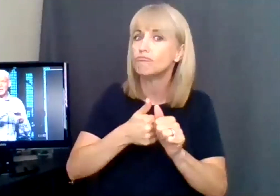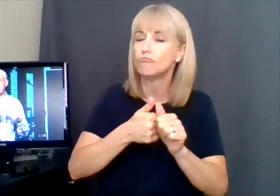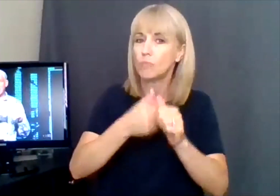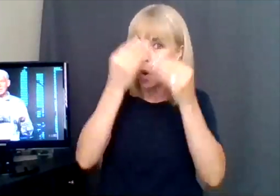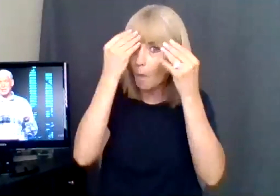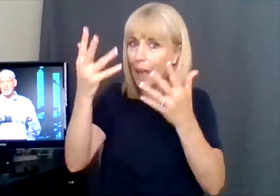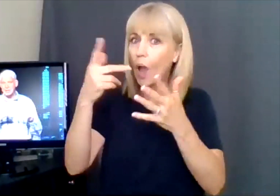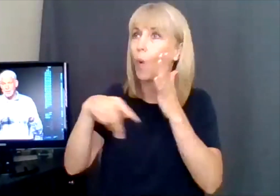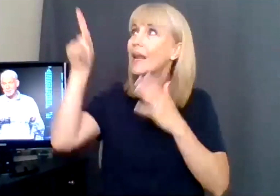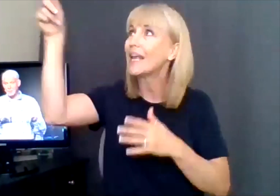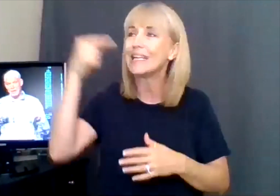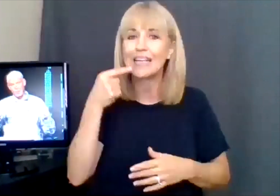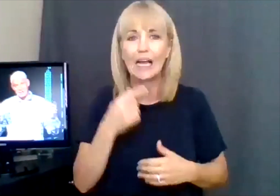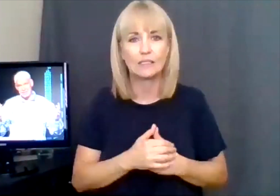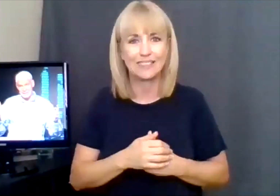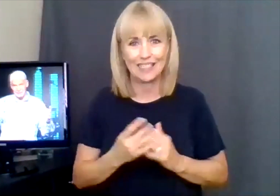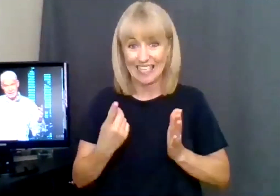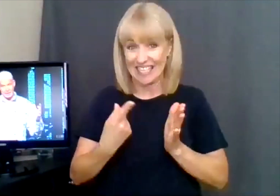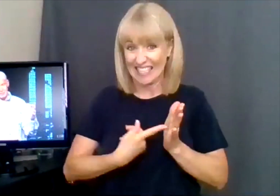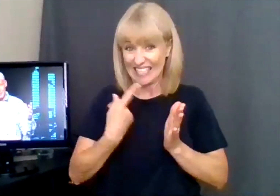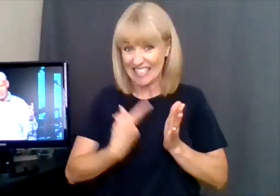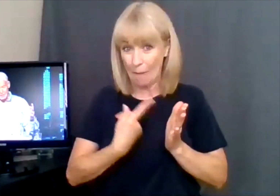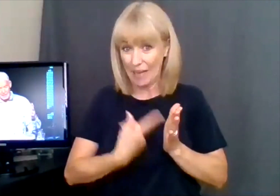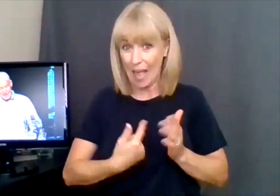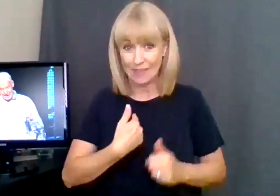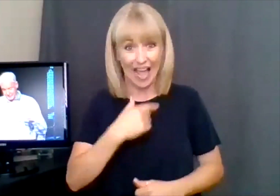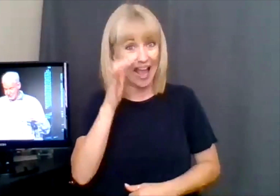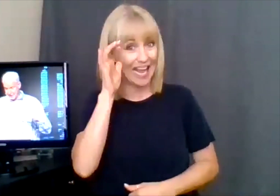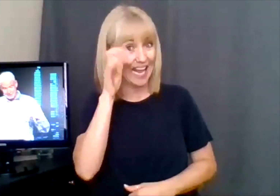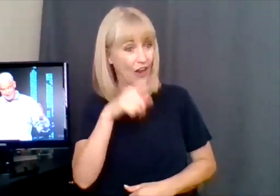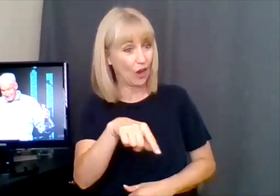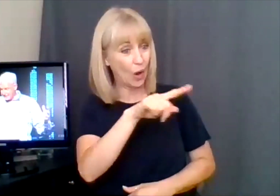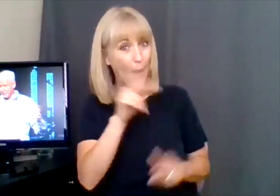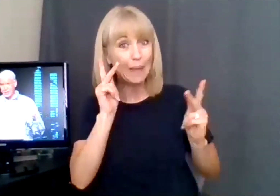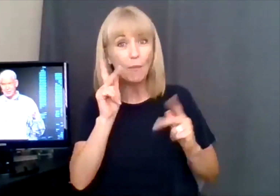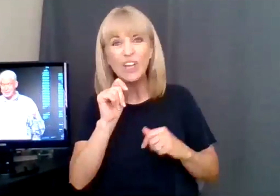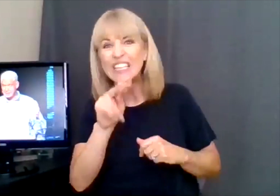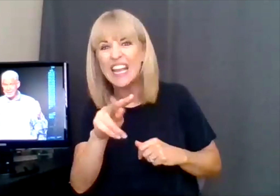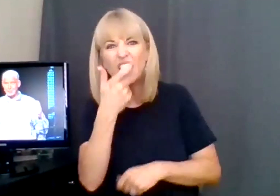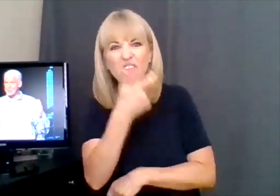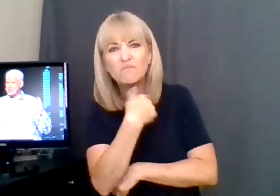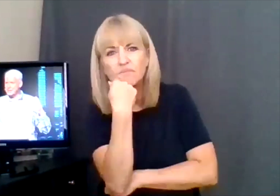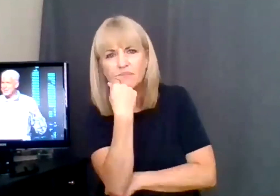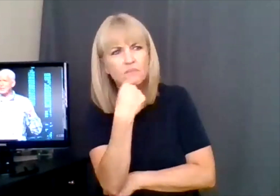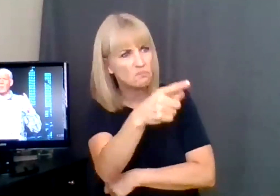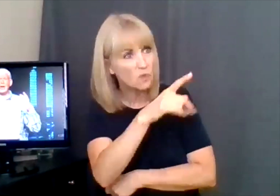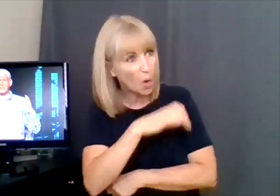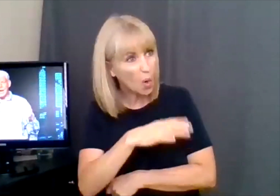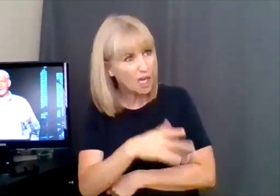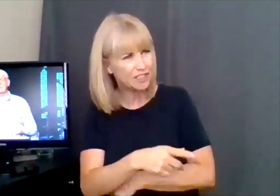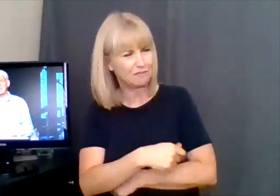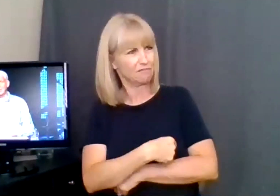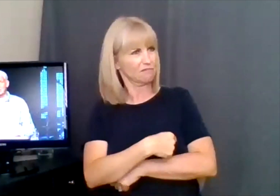Jesus says, that's what I do. Sometimes when I'm watching and I'm hearing people and on the TV and different ones, and they say they're Christian, I'm actually